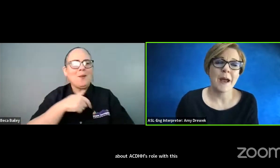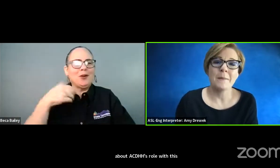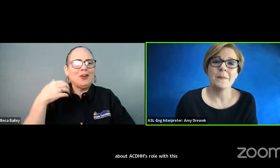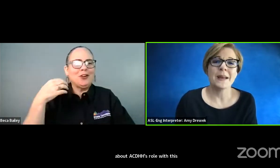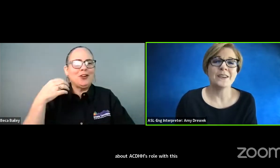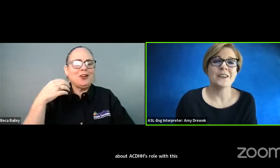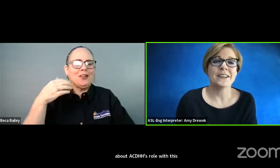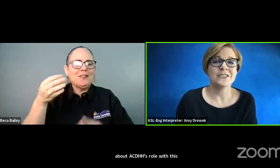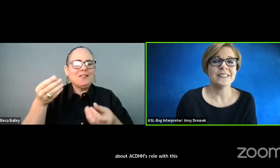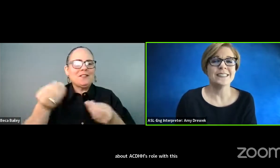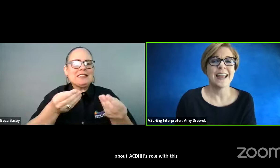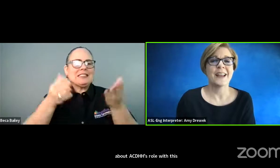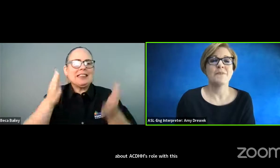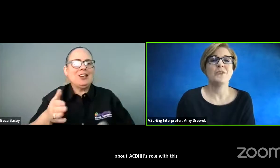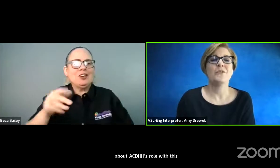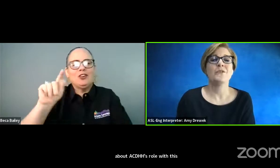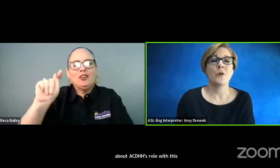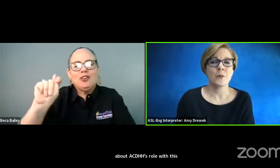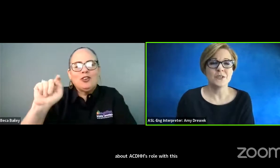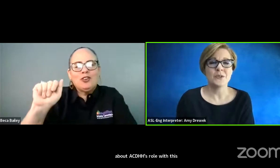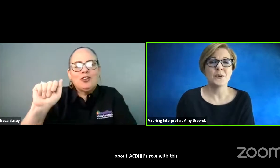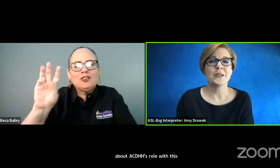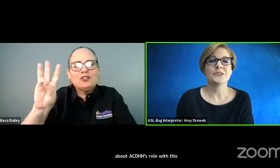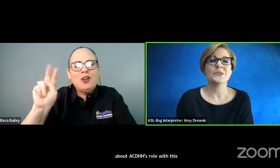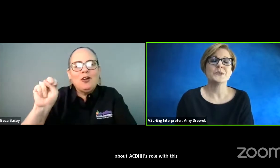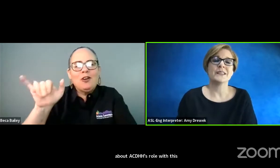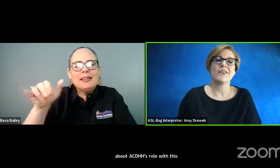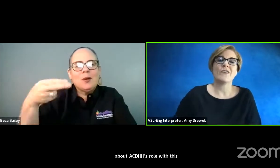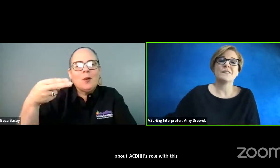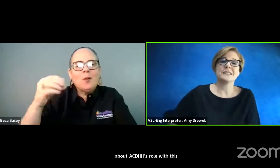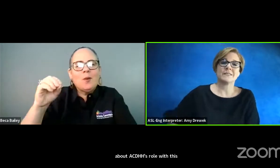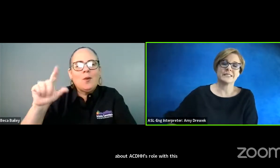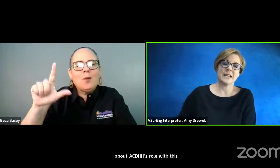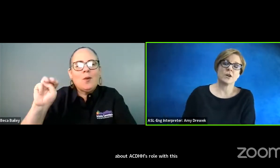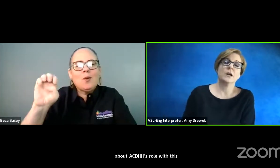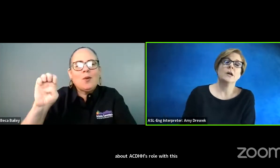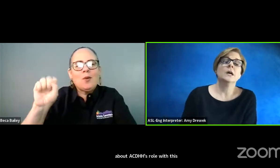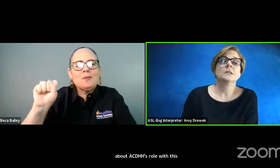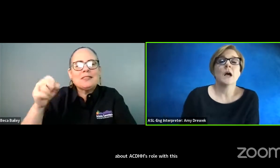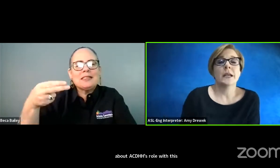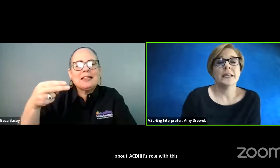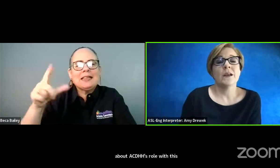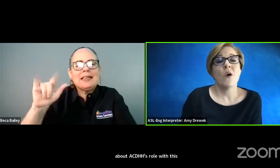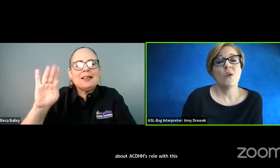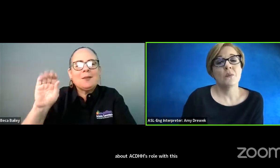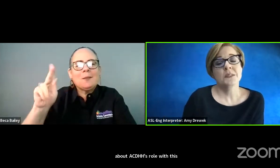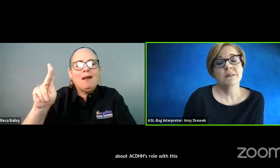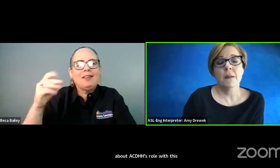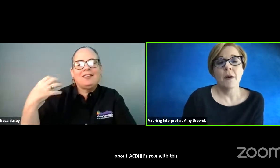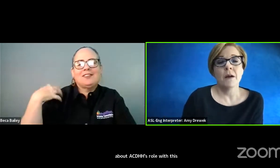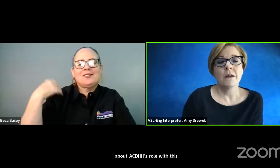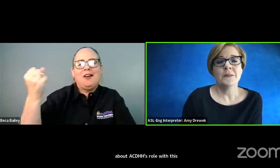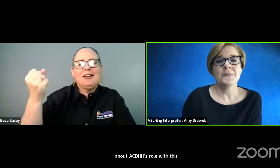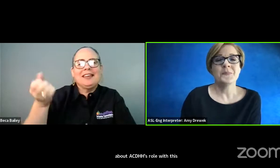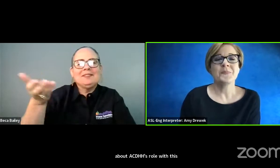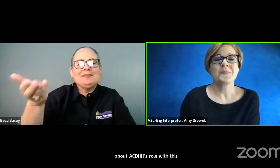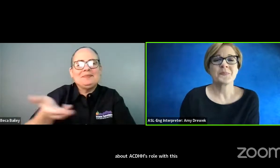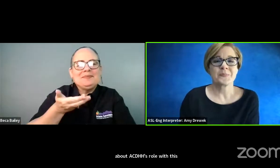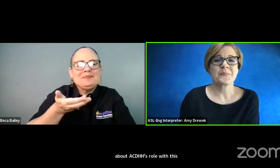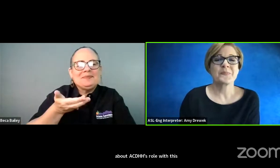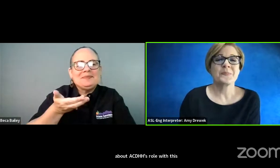I will wrap up my introduction and move forward to introducing our facilitator, Tani Holmes-Leibach.